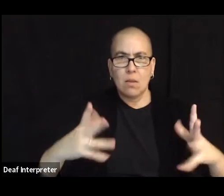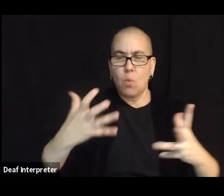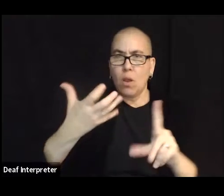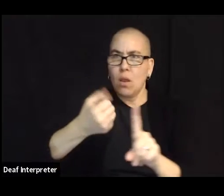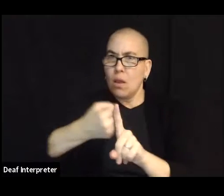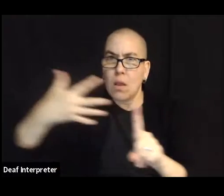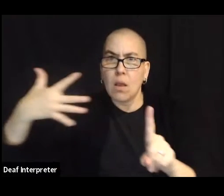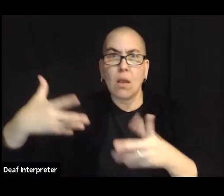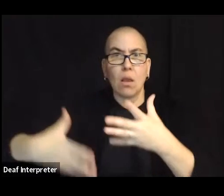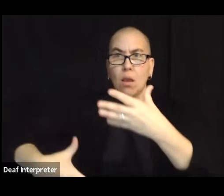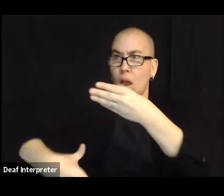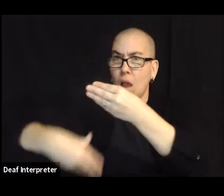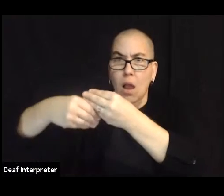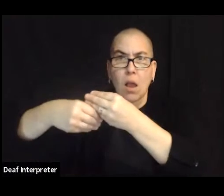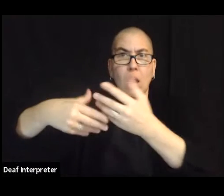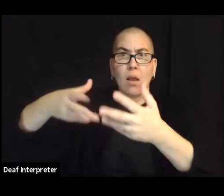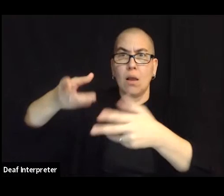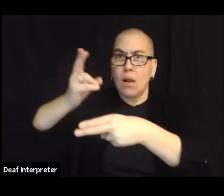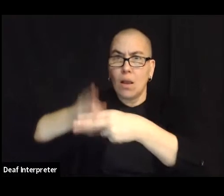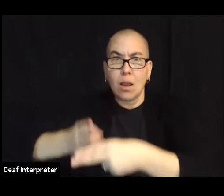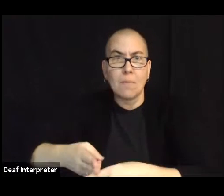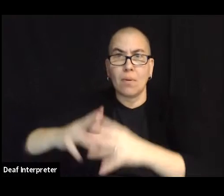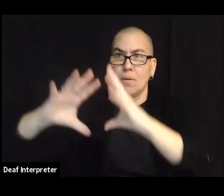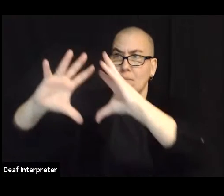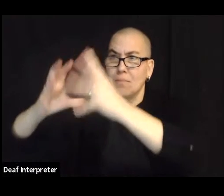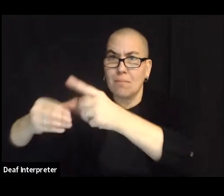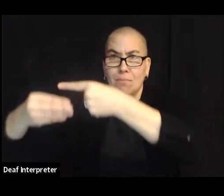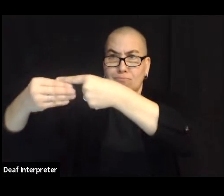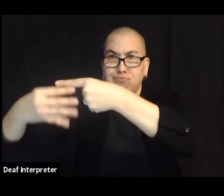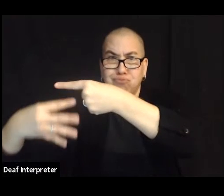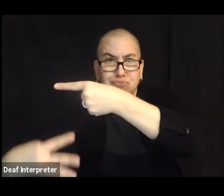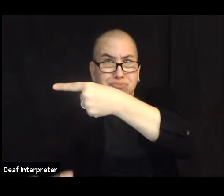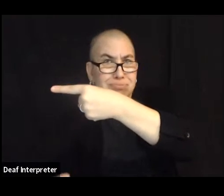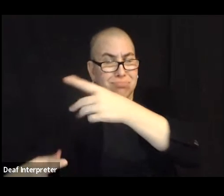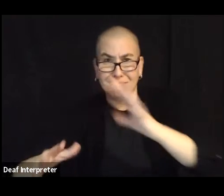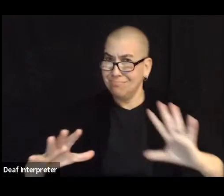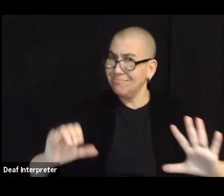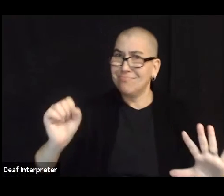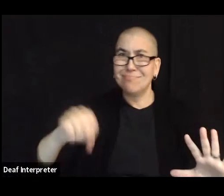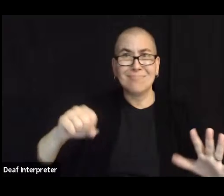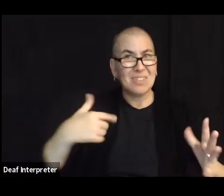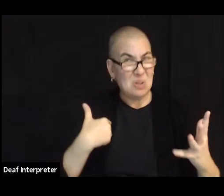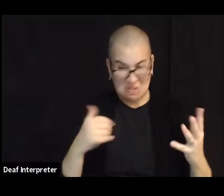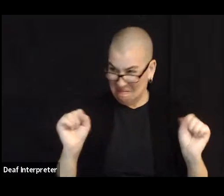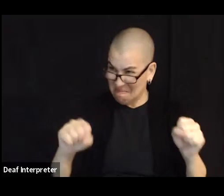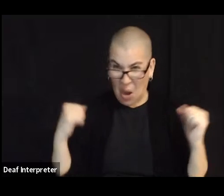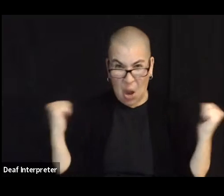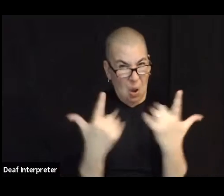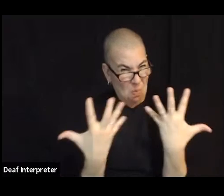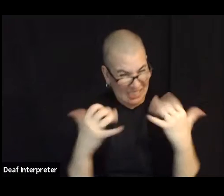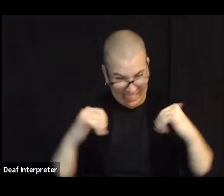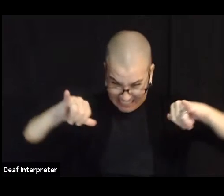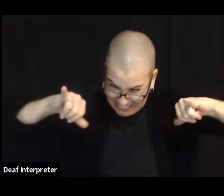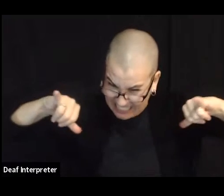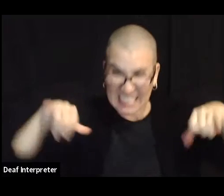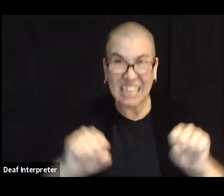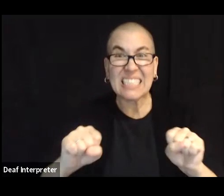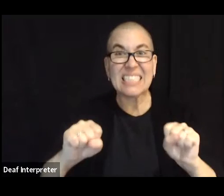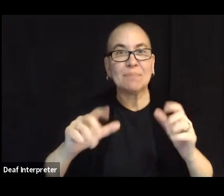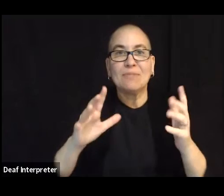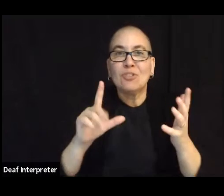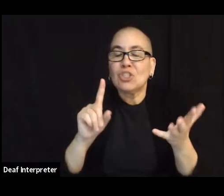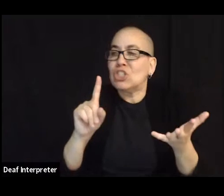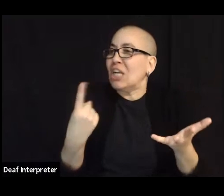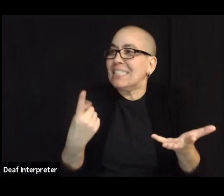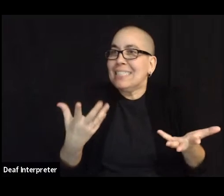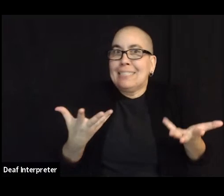vaccine supply expands commensurate with that. So I think all we're really saying today is we would welcome the opportunity